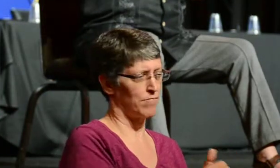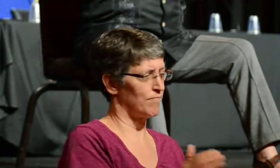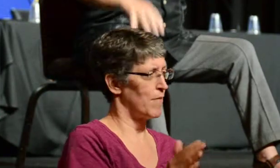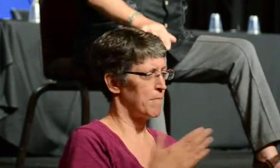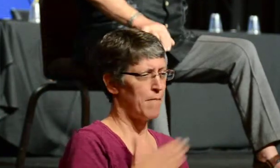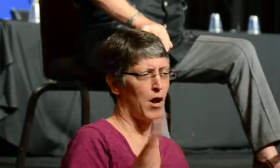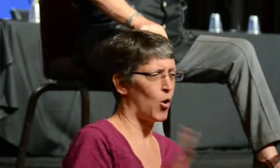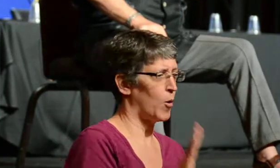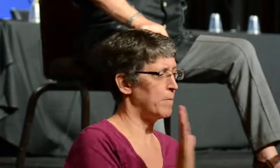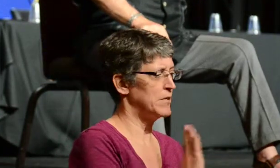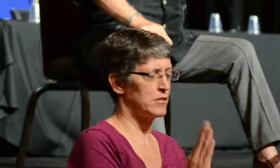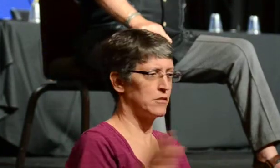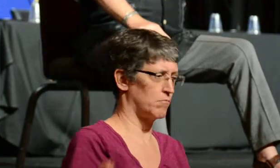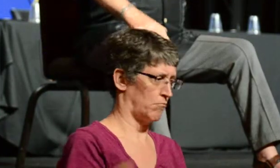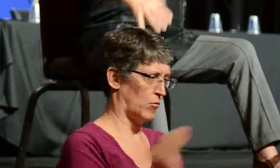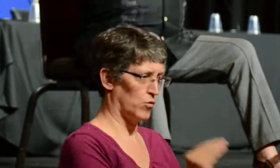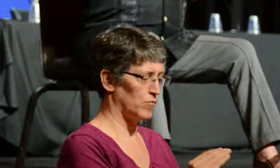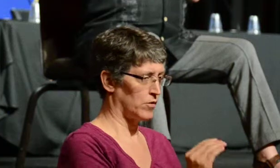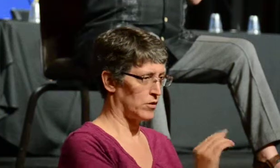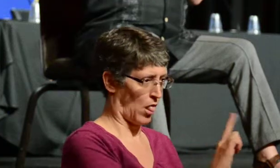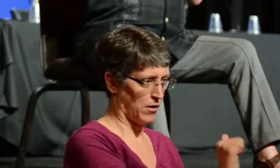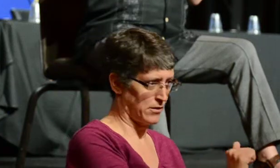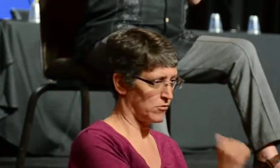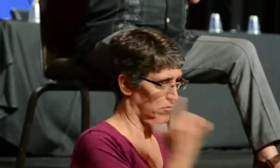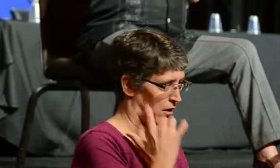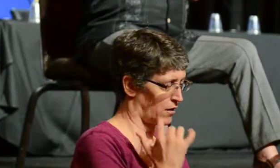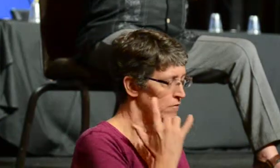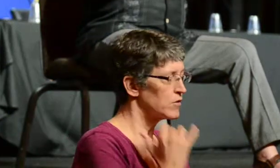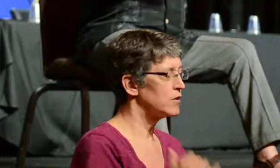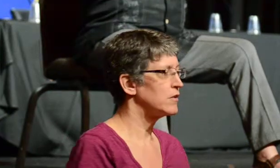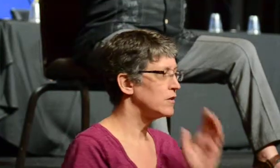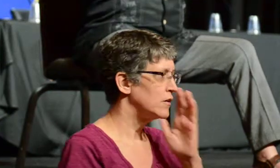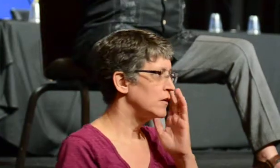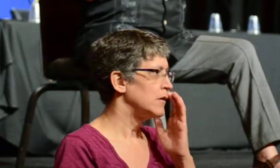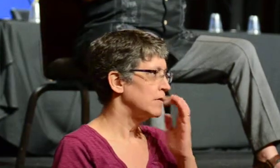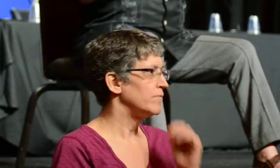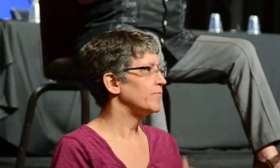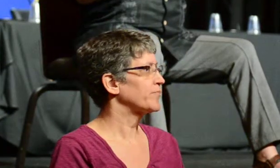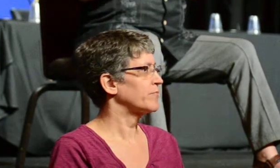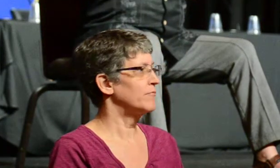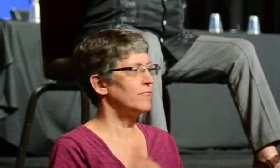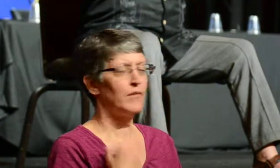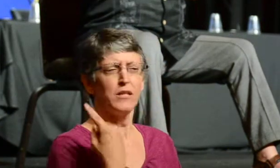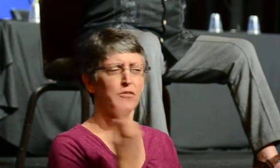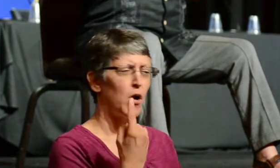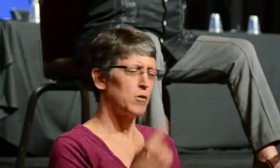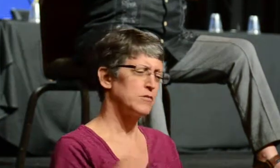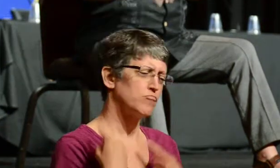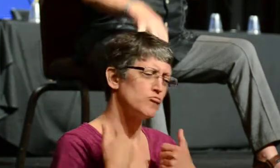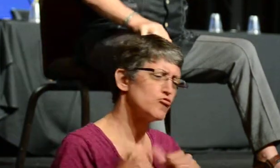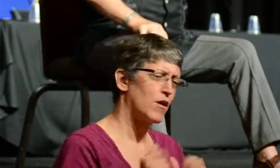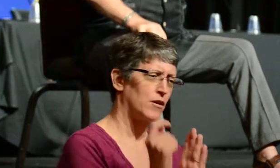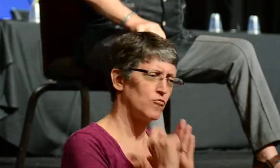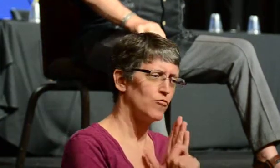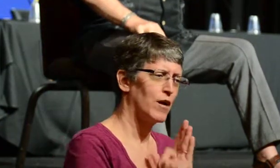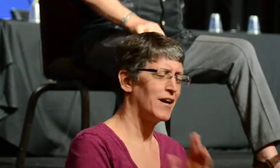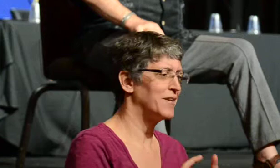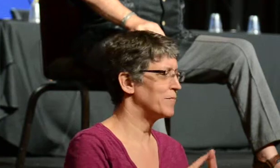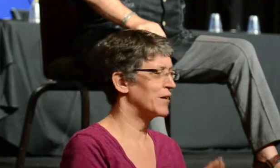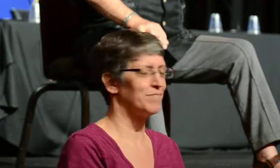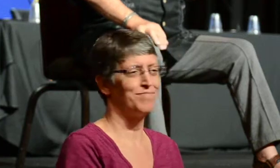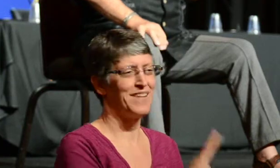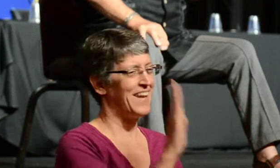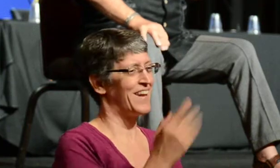from New York to Los Angeles. And I was always trying to write, but never